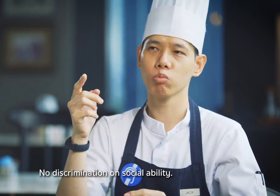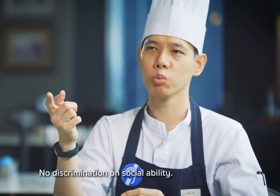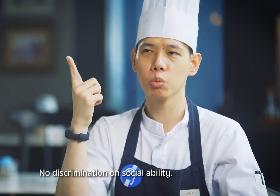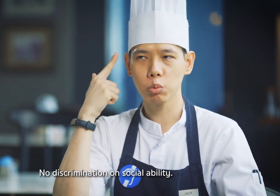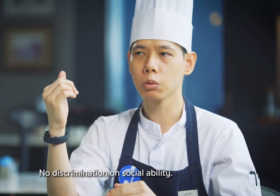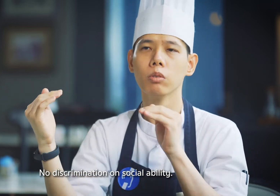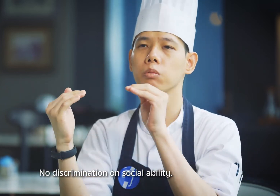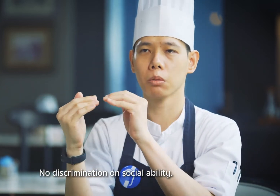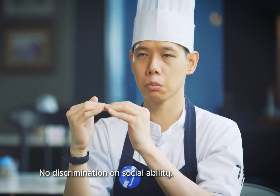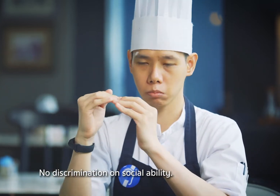foreign